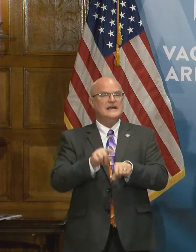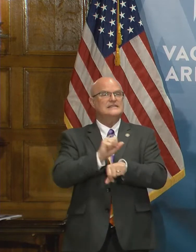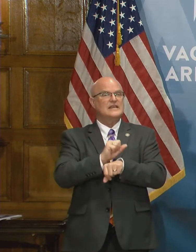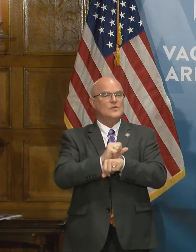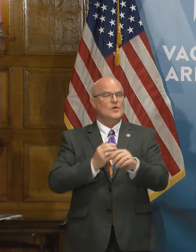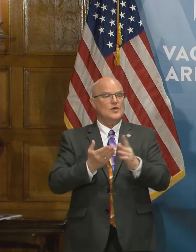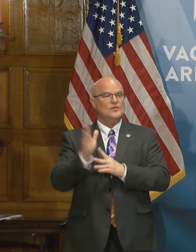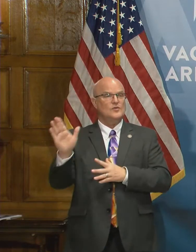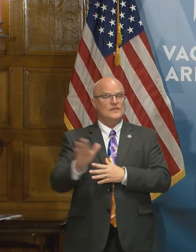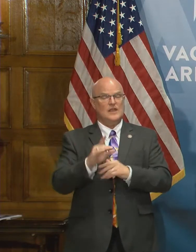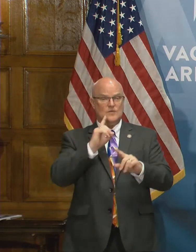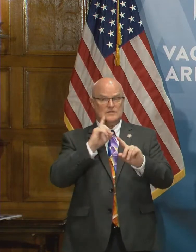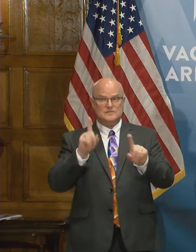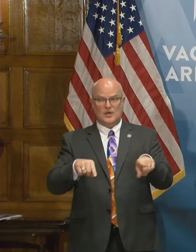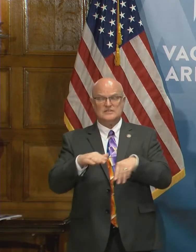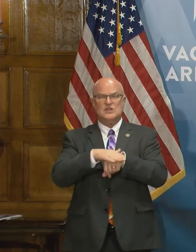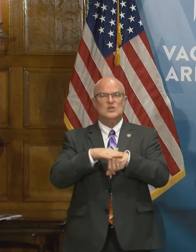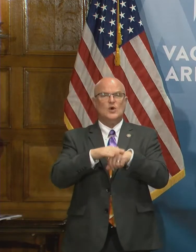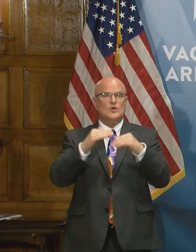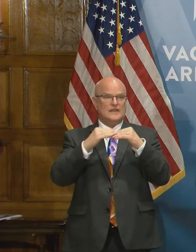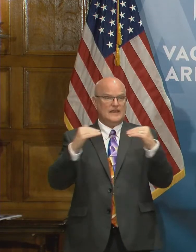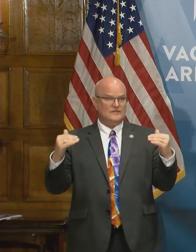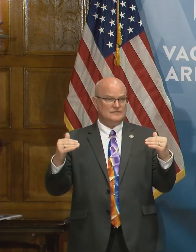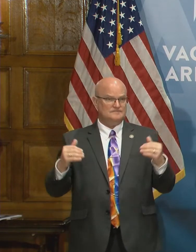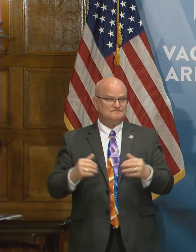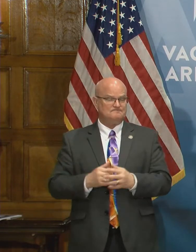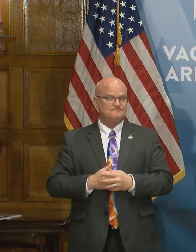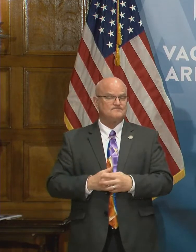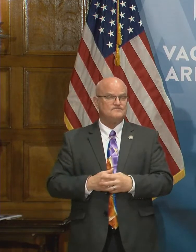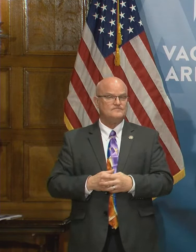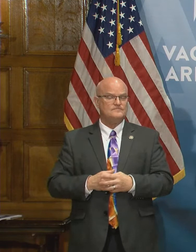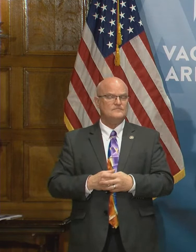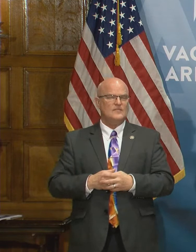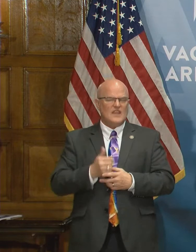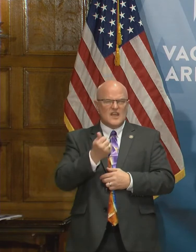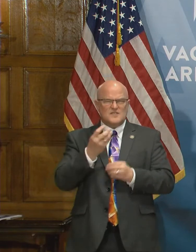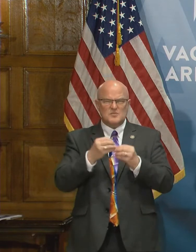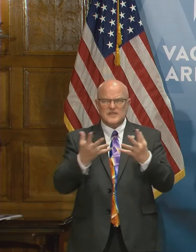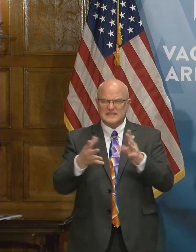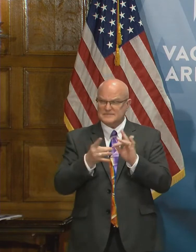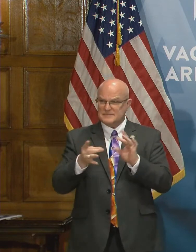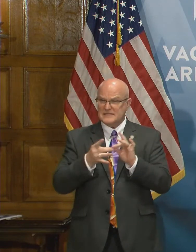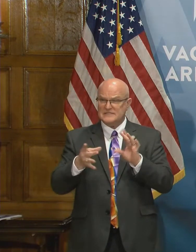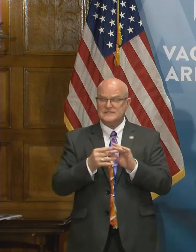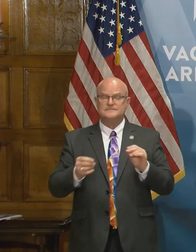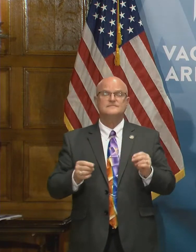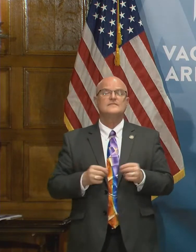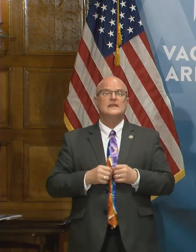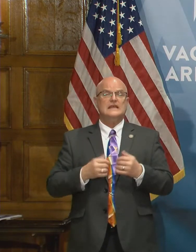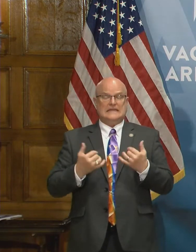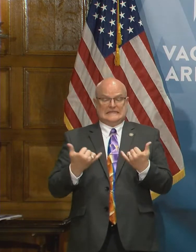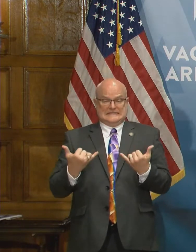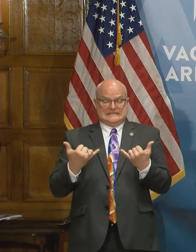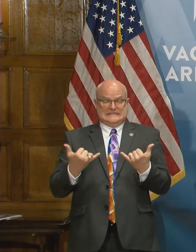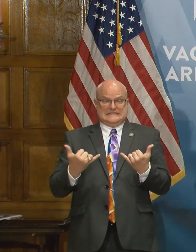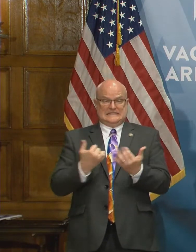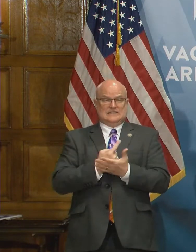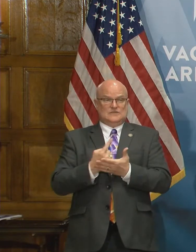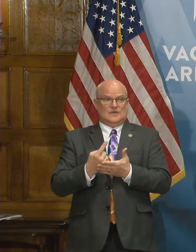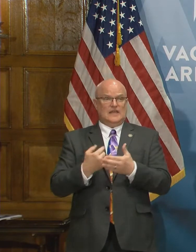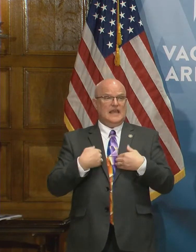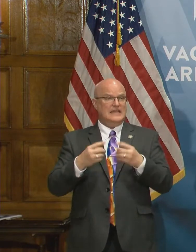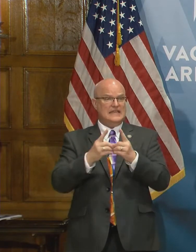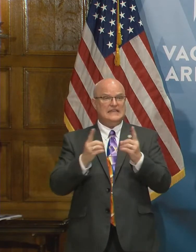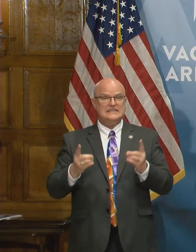work through their responses at a local level. A couple of other things that I want to mention. One is, as of this week, we have not had